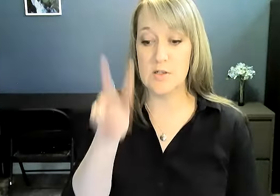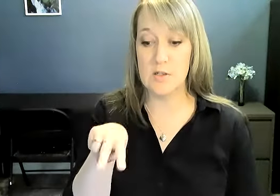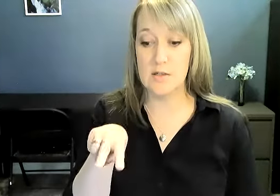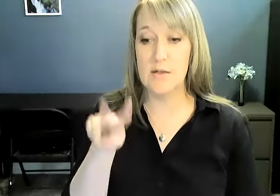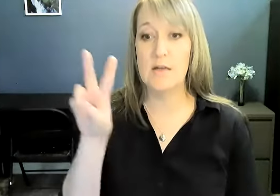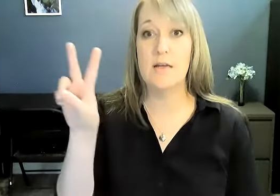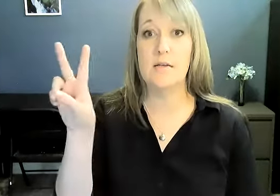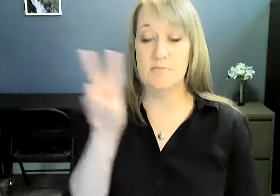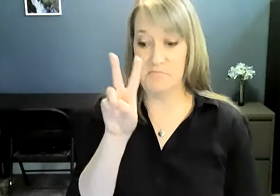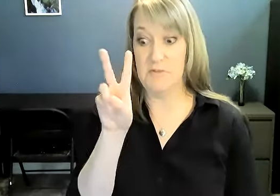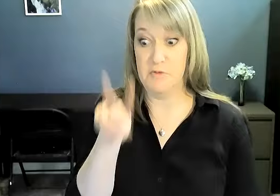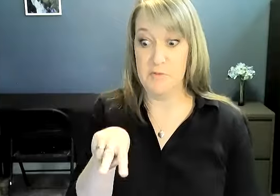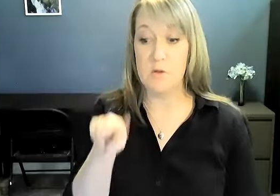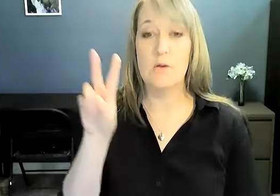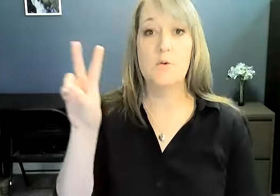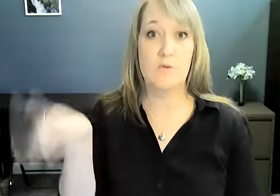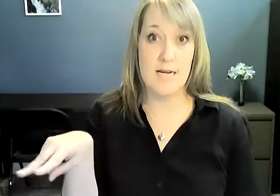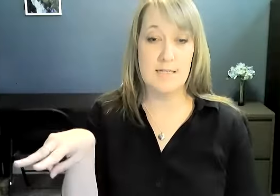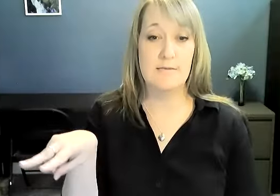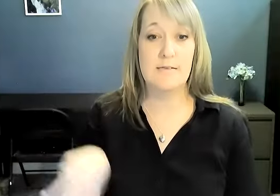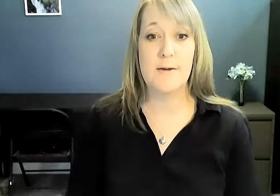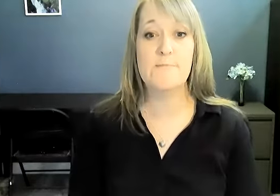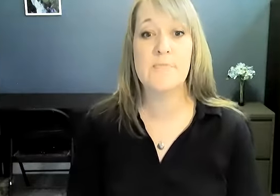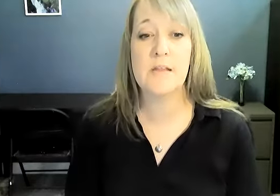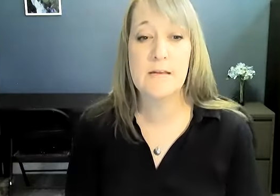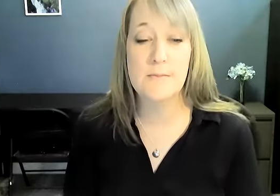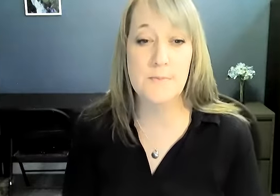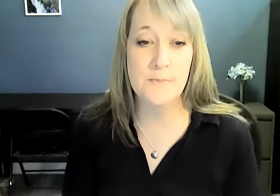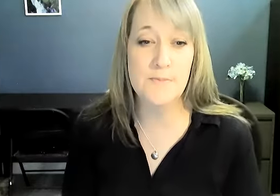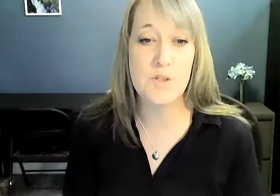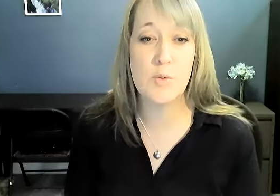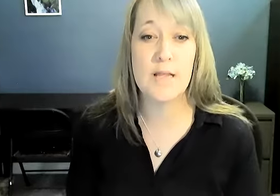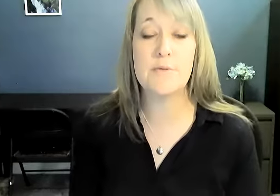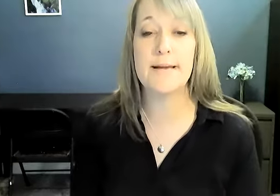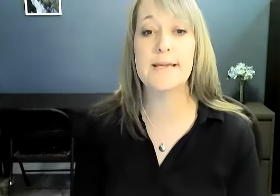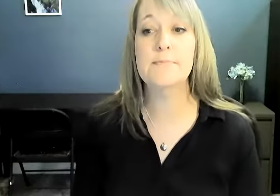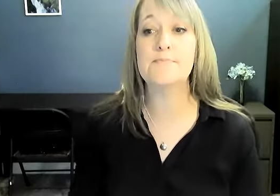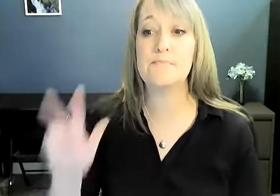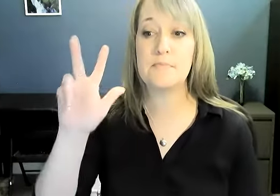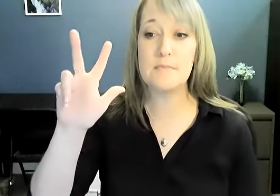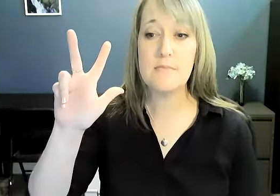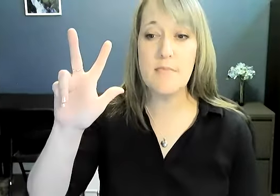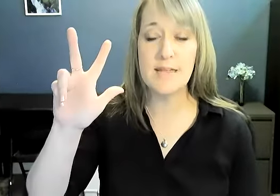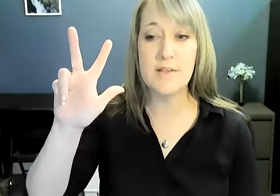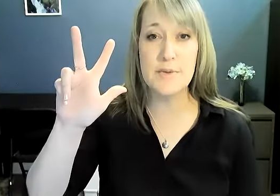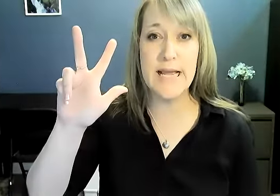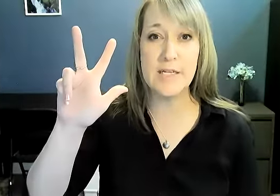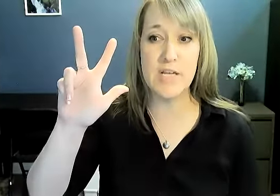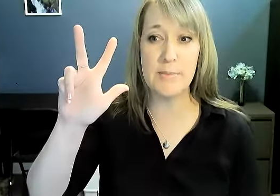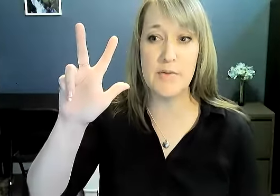start in front of you and move right, okay? 23 is a 3 hand shape, and then you're